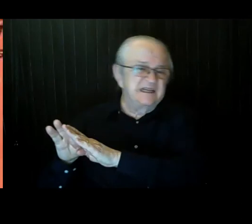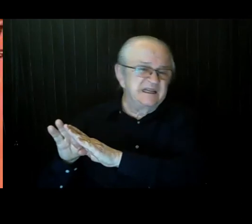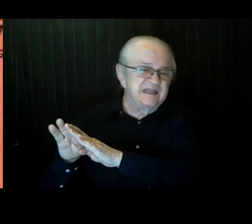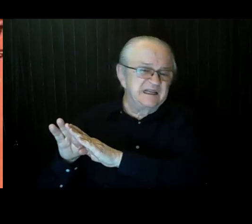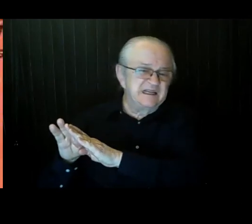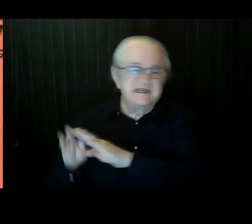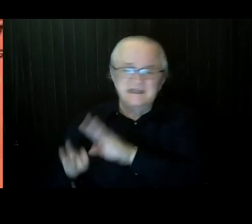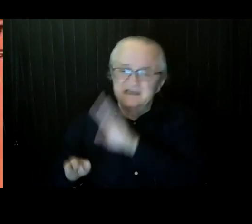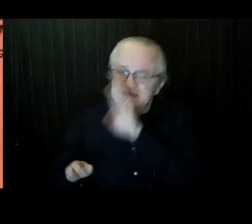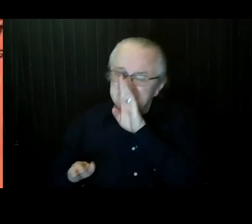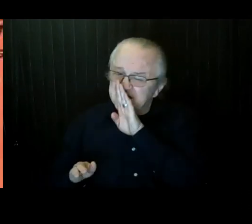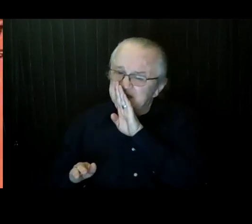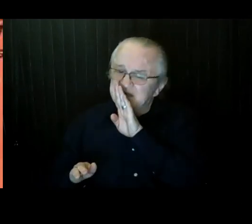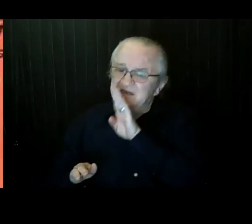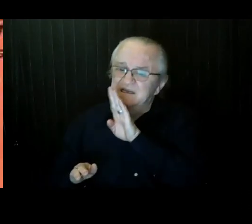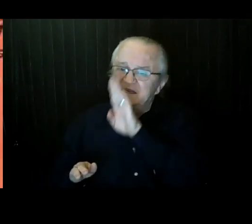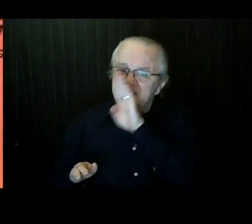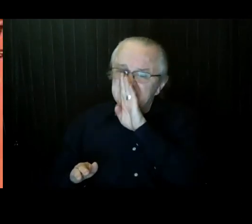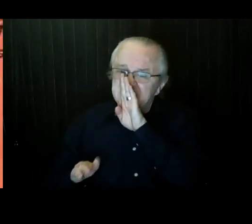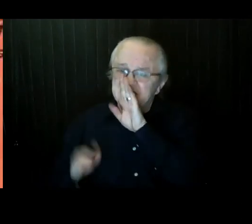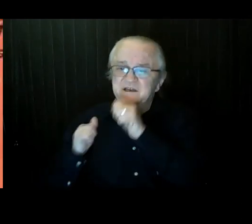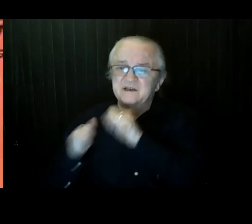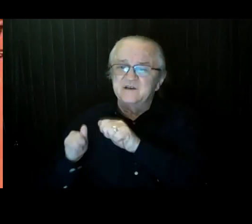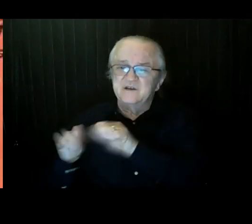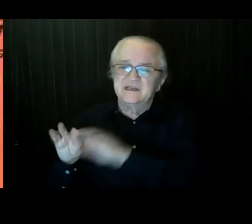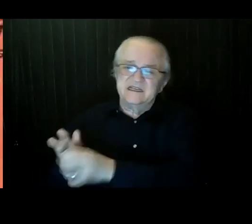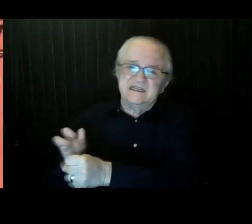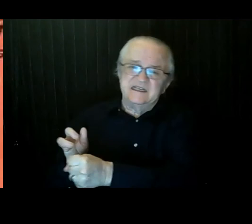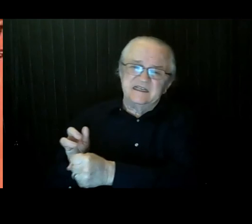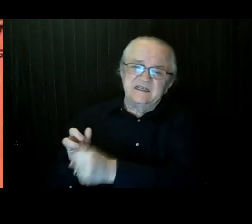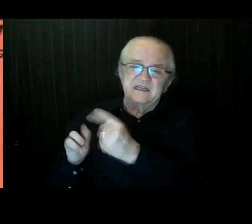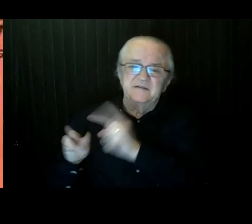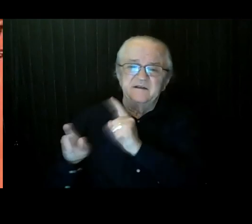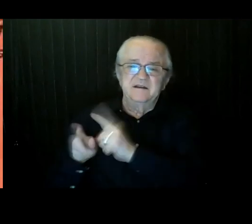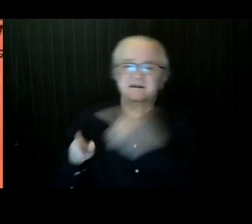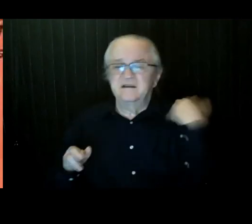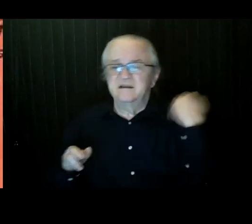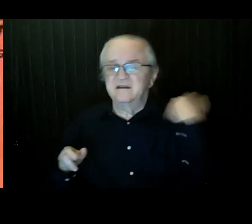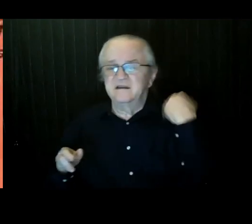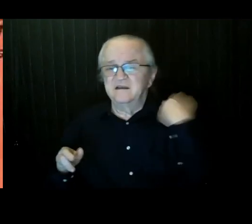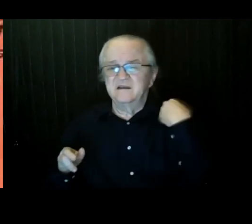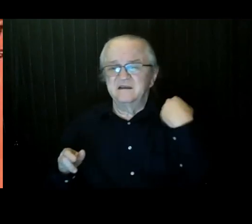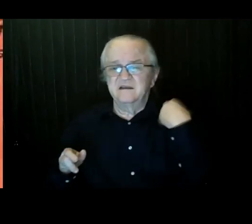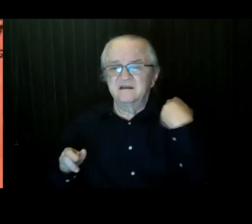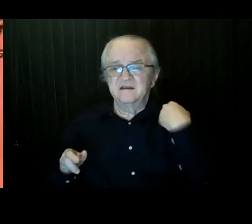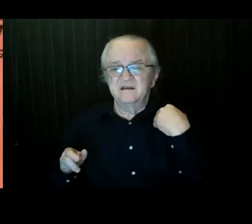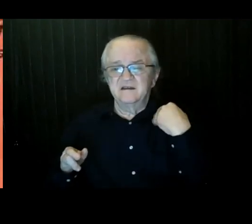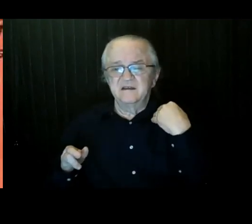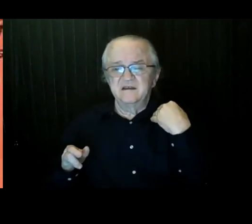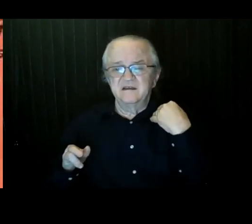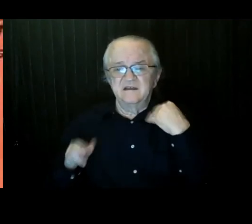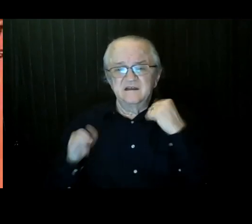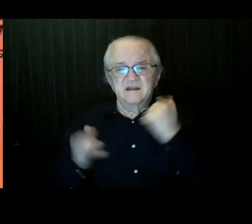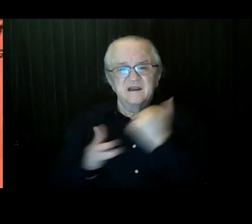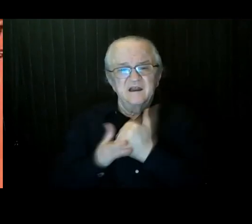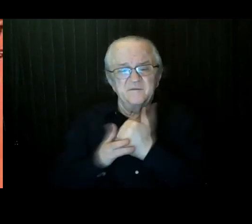getting frustrated, you can imagine. And as I'm trying to get this door open, someone comes up behind me, taps me on the shoulder and says, excuse me, sir, can I help you,